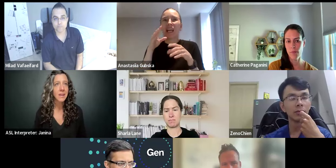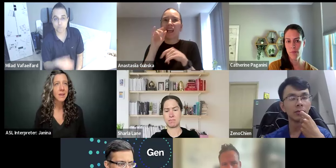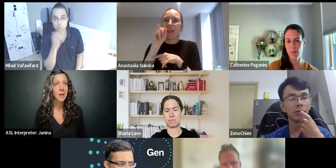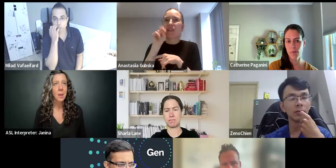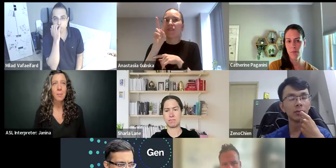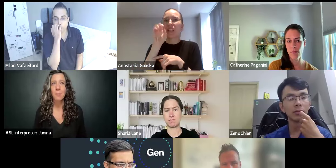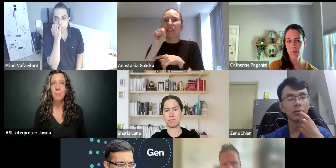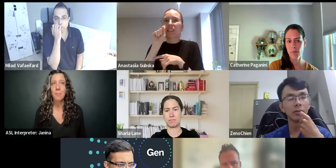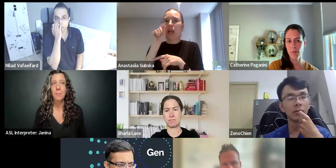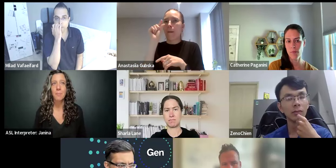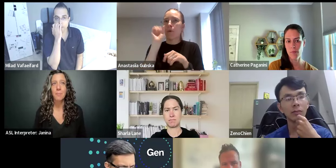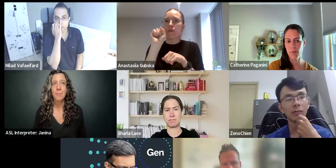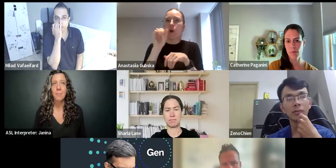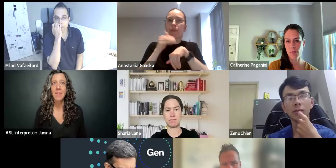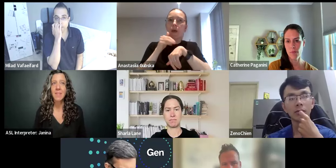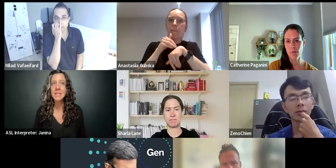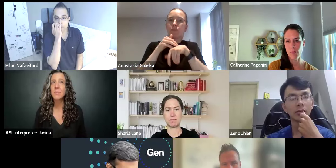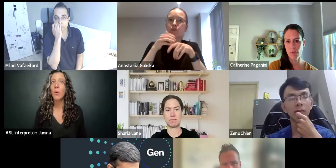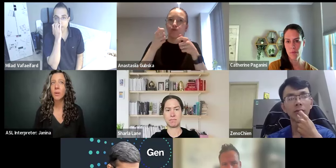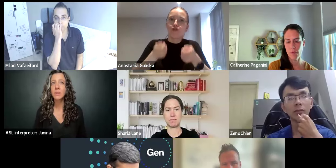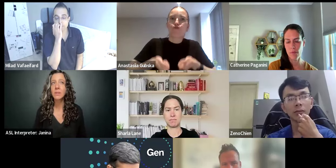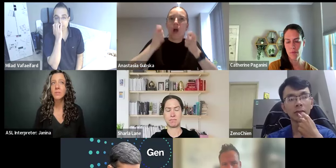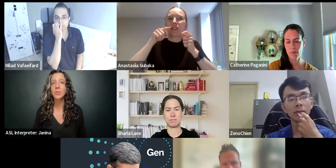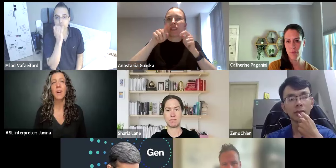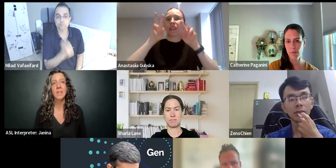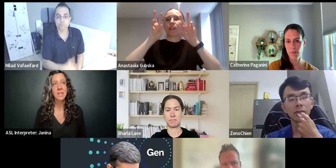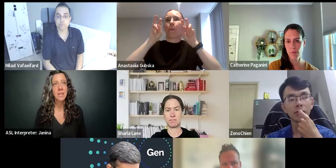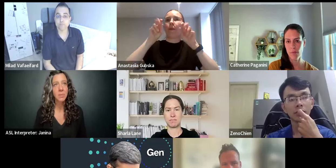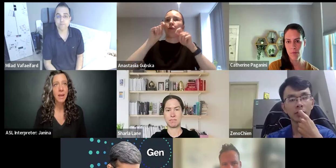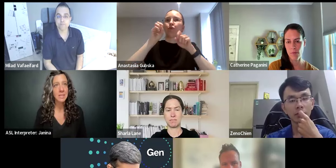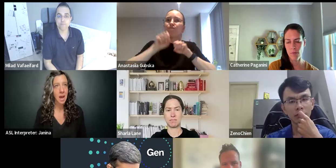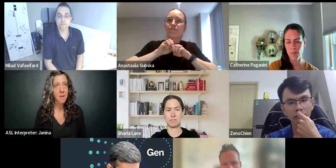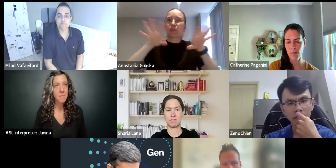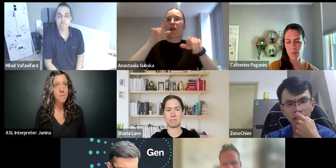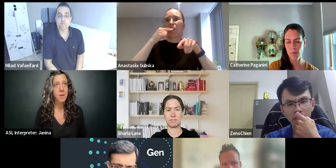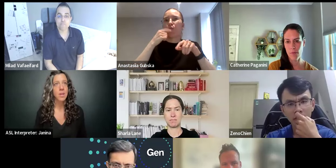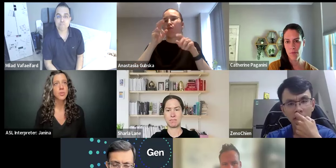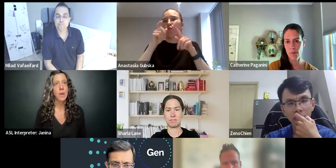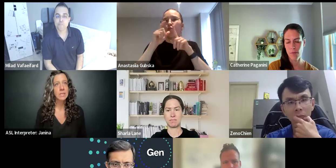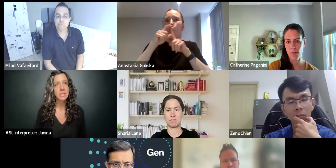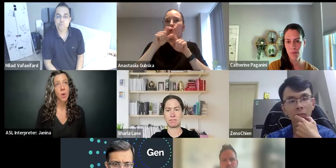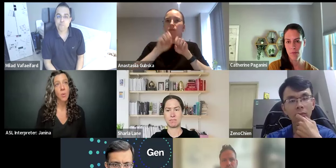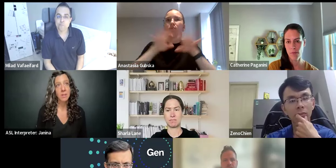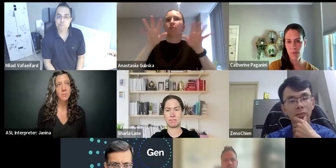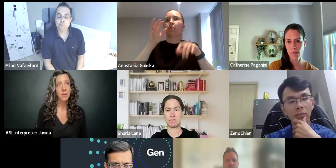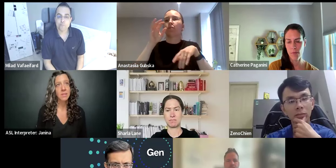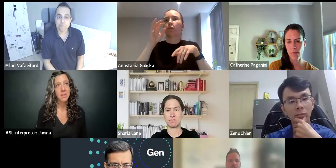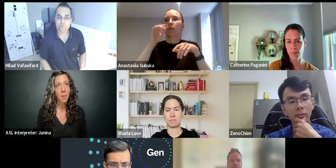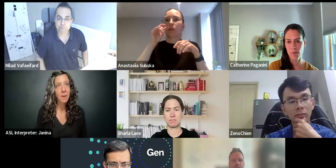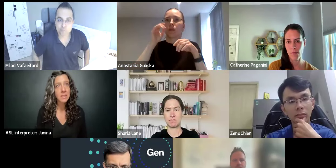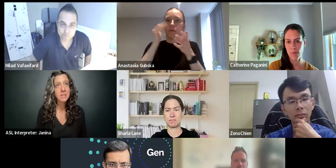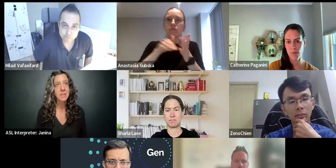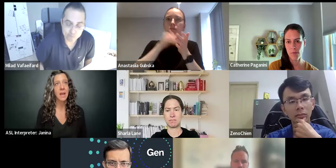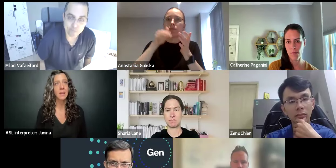this. But I think it's important to invest a little bit at a time, to raise awareness about